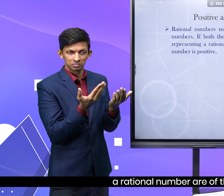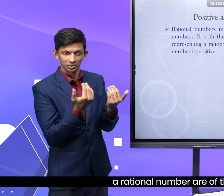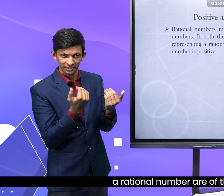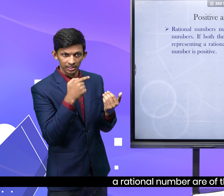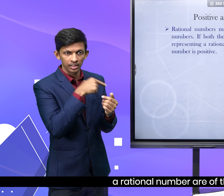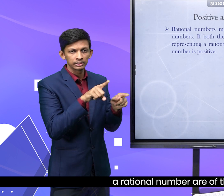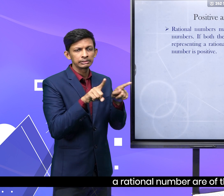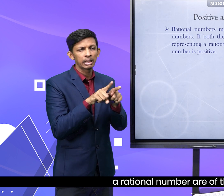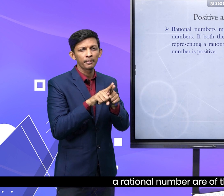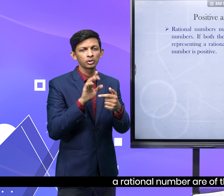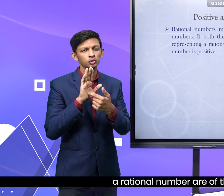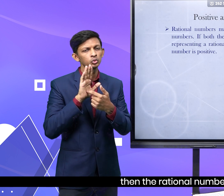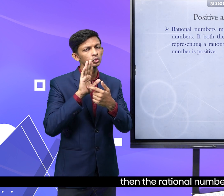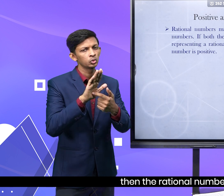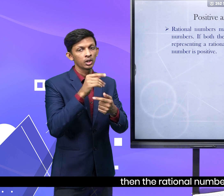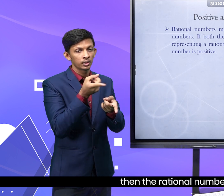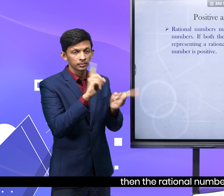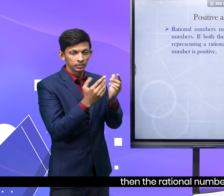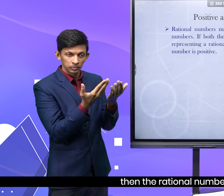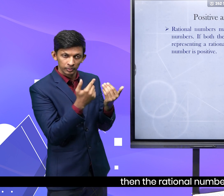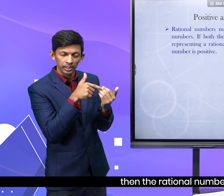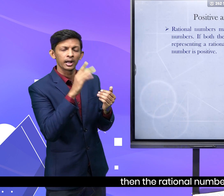sign, then the rational number is positive.